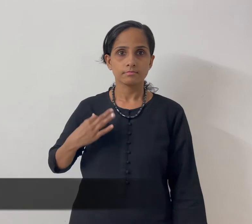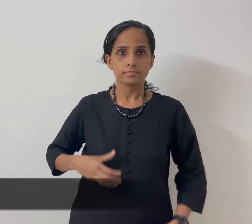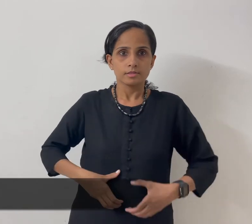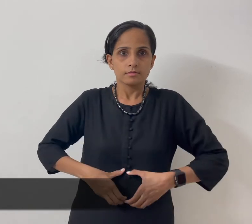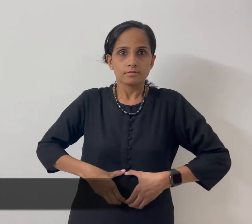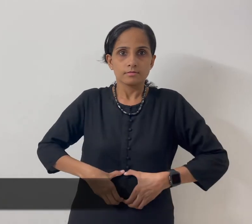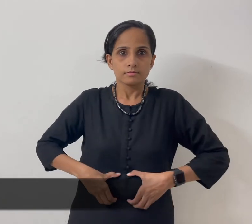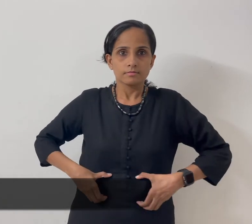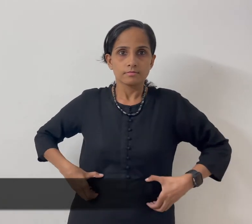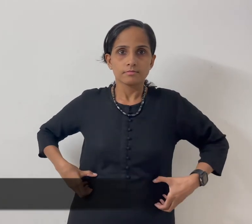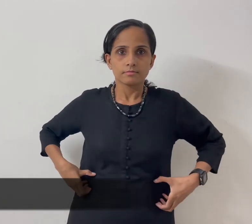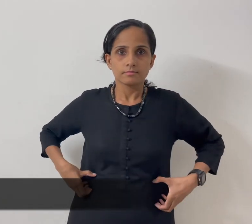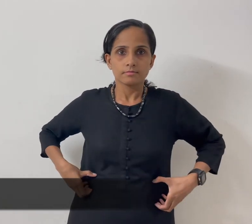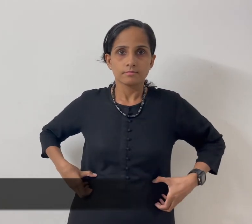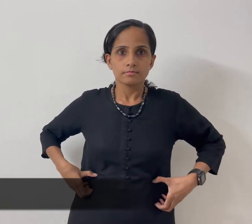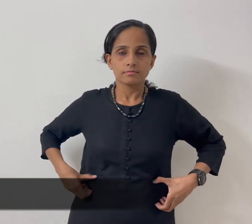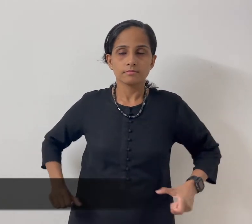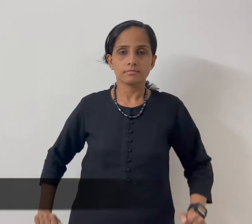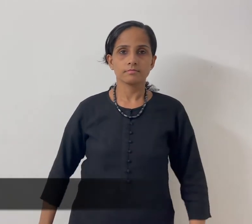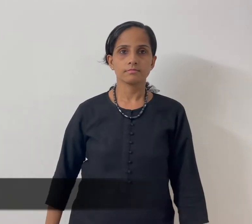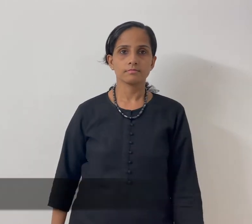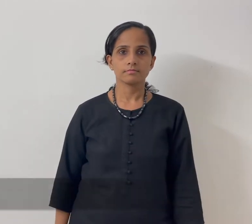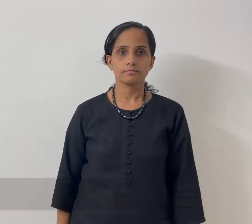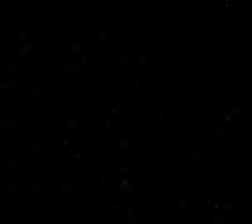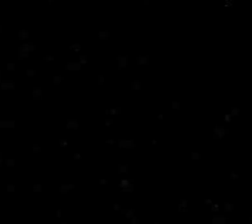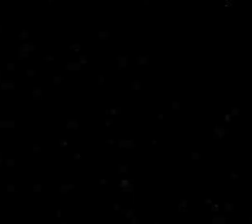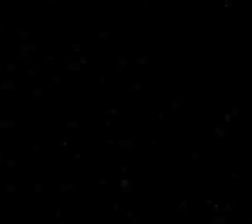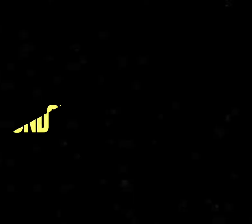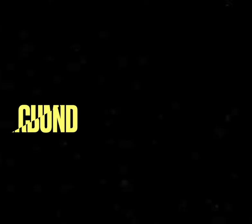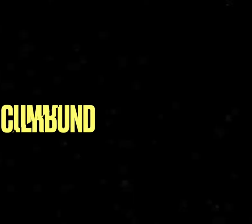Cummerband. A band on the waist on an outfit.